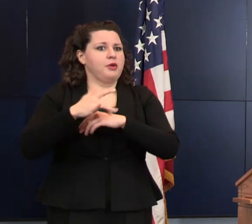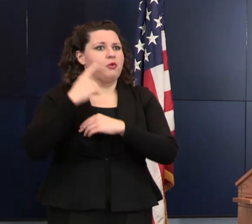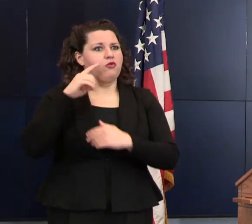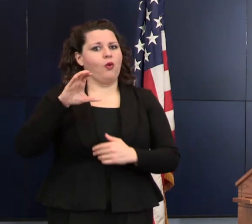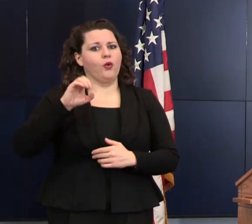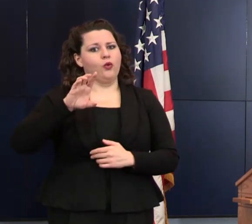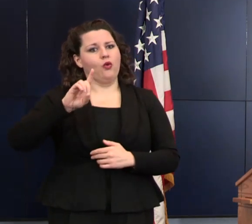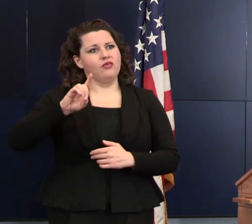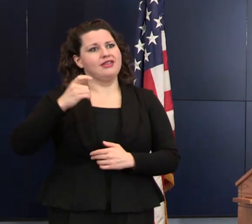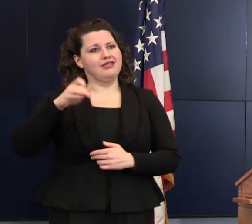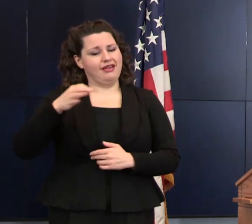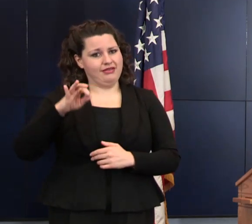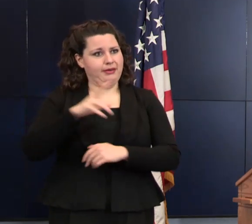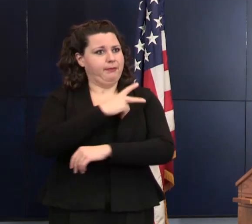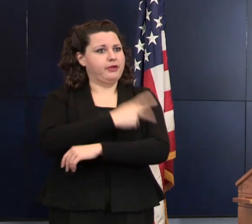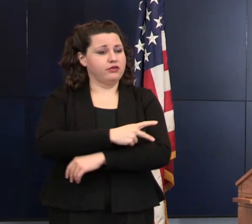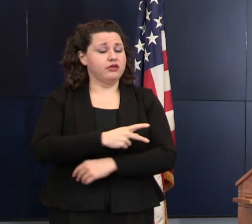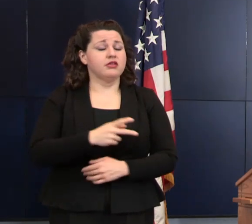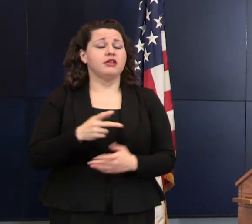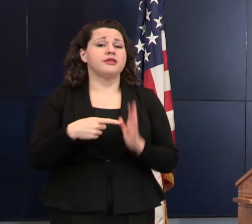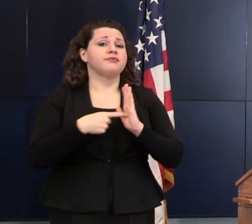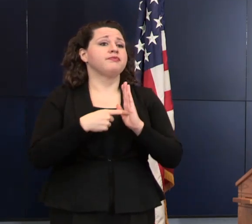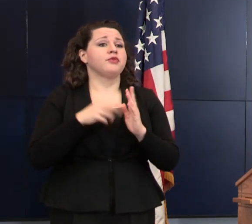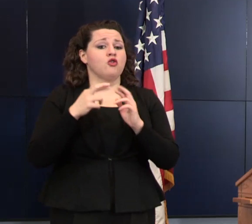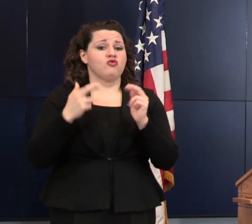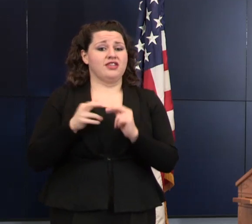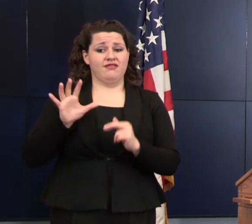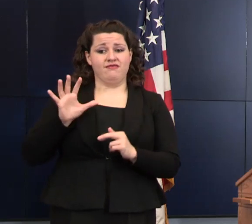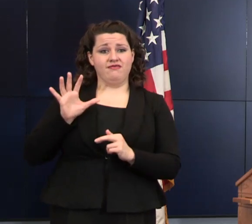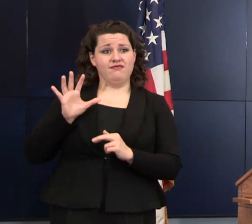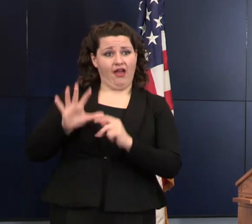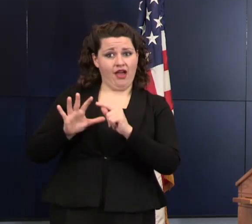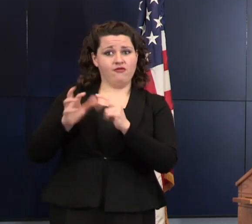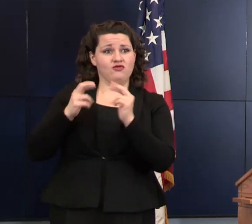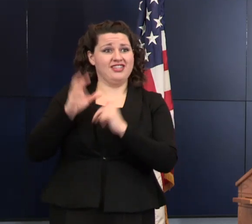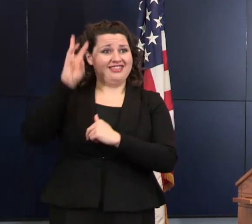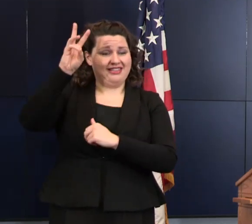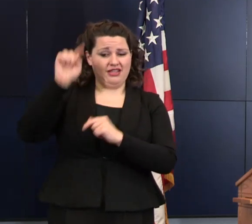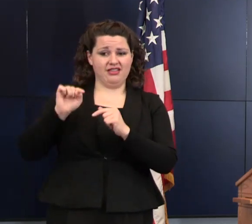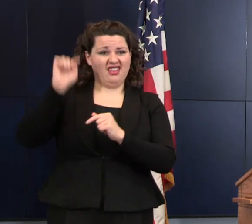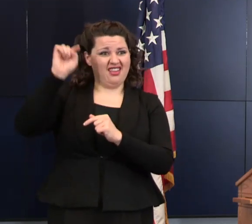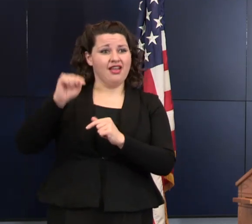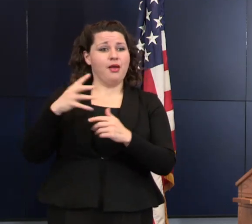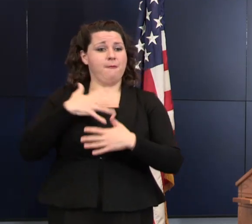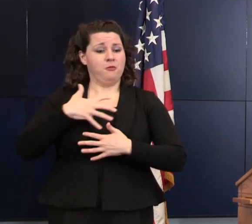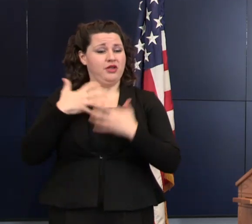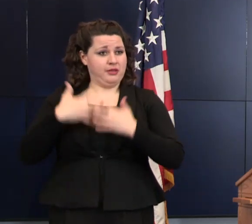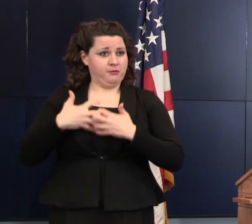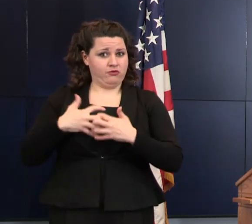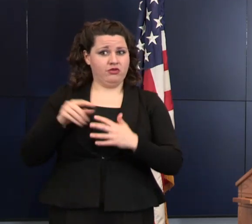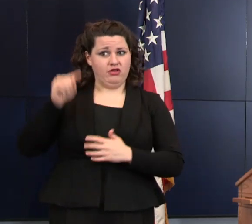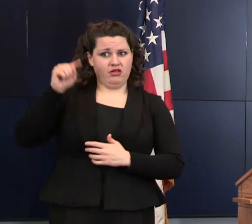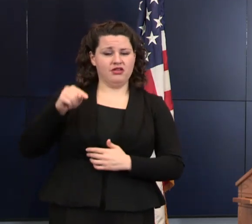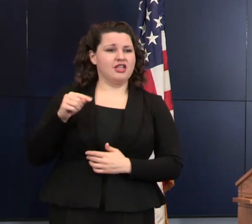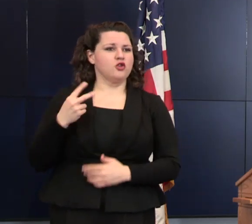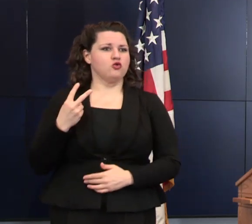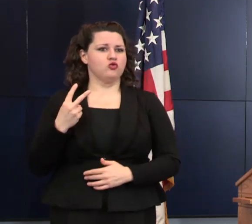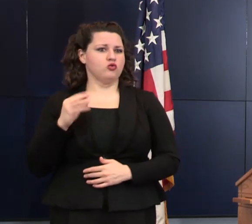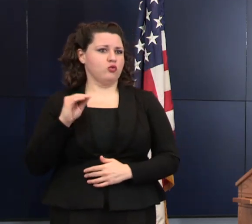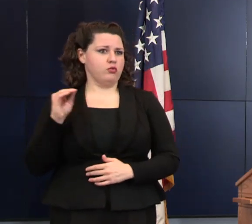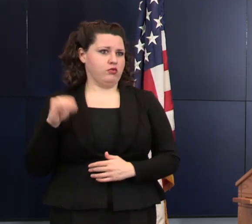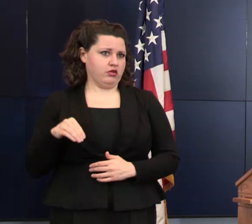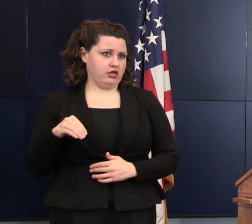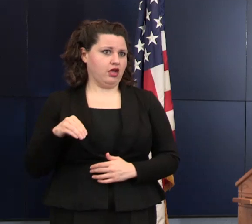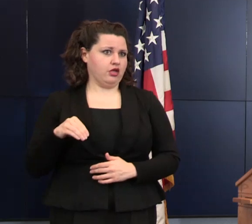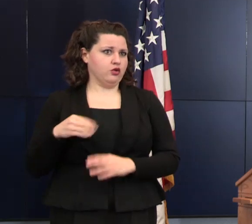COVID-19 patients. And as you can see, for instance, in Region 5 and Region 6, when we look at vents, we're just at